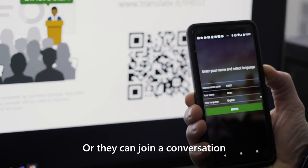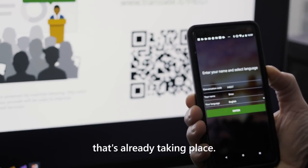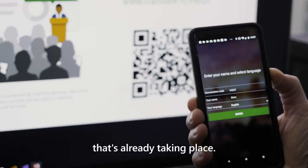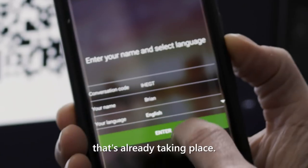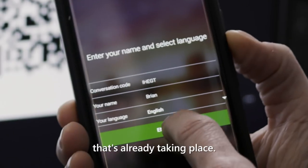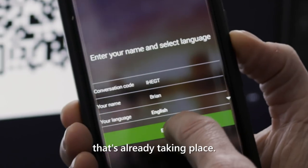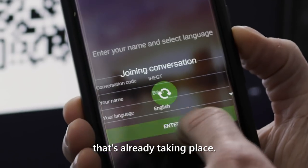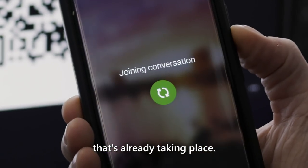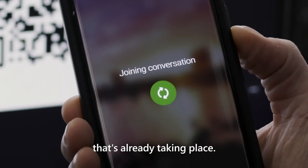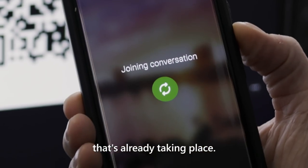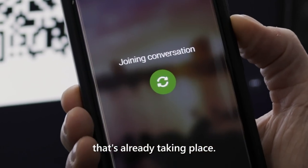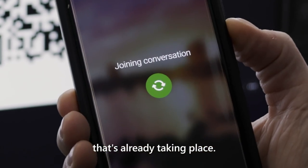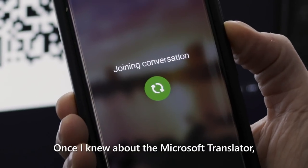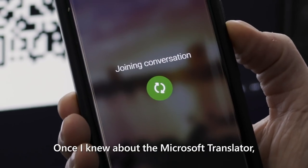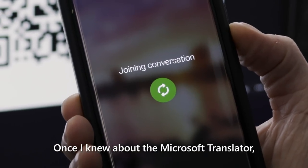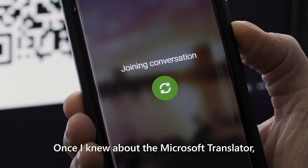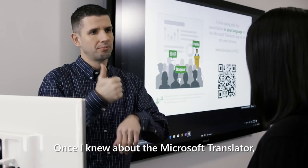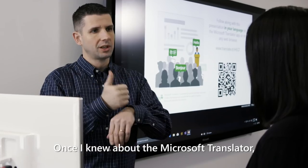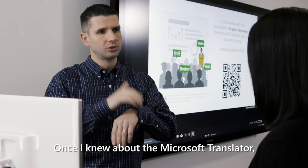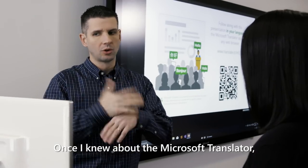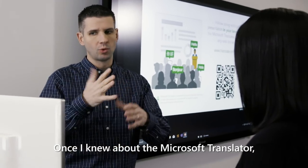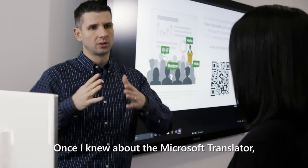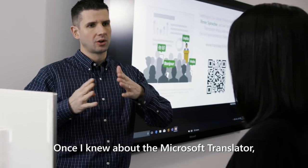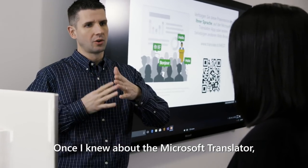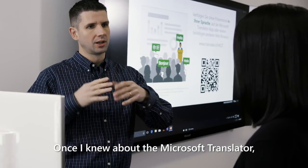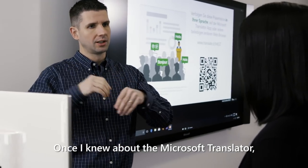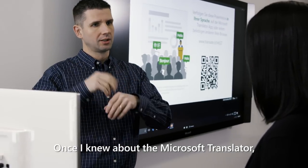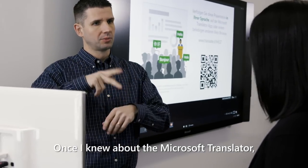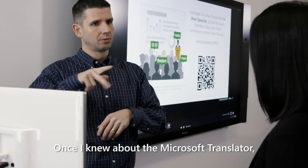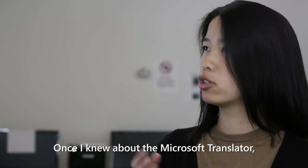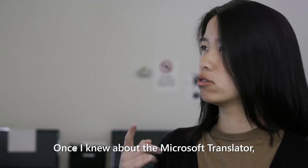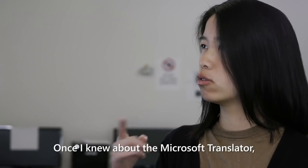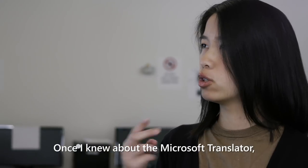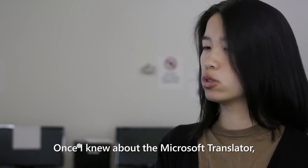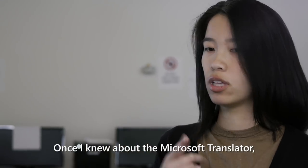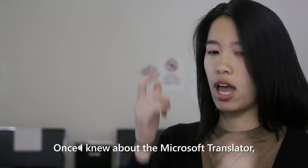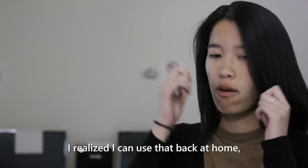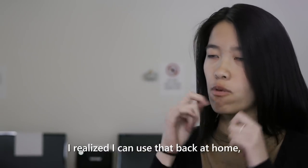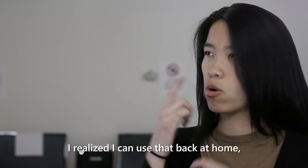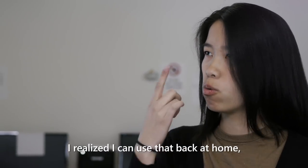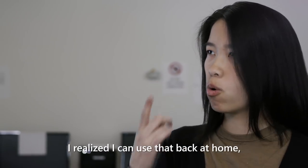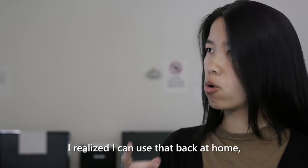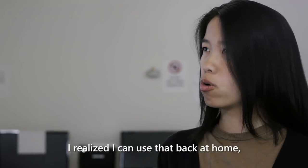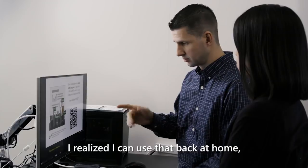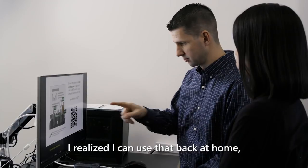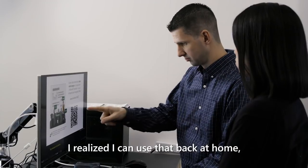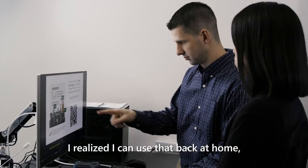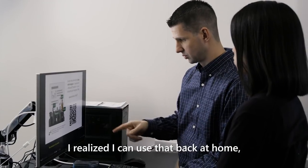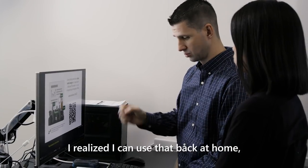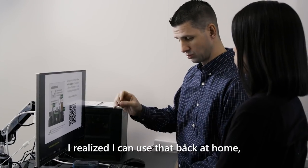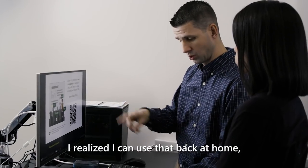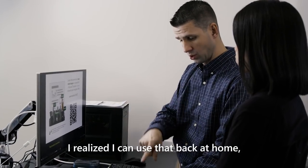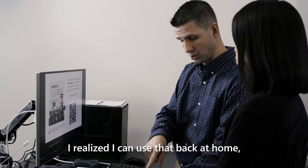conversation that's already taking place. Once I knew about the Microsoft Translator, I realized I can